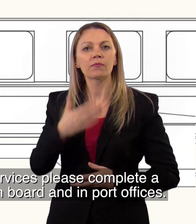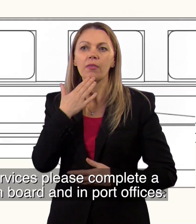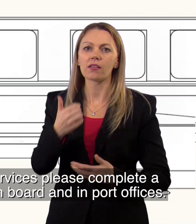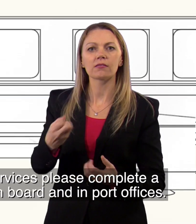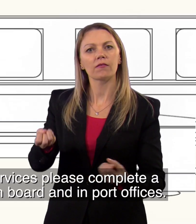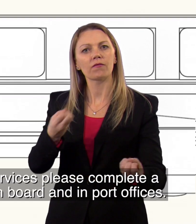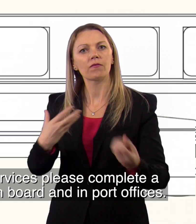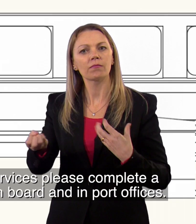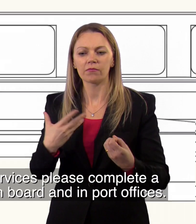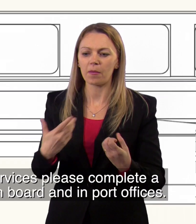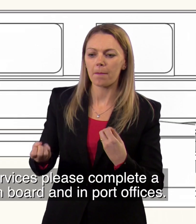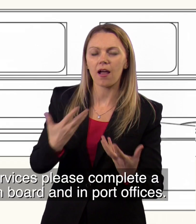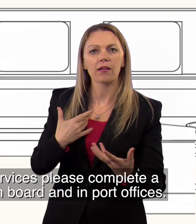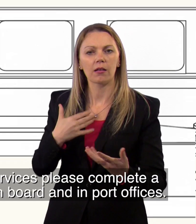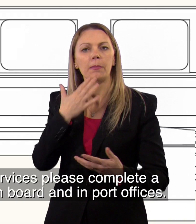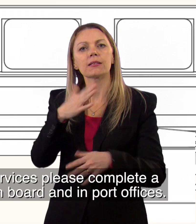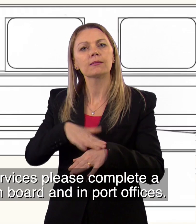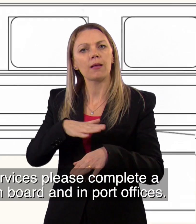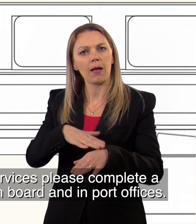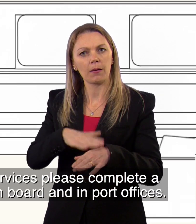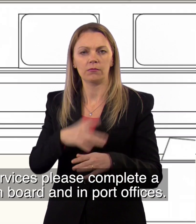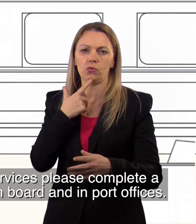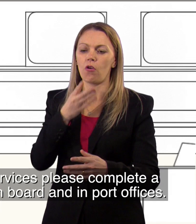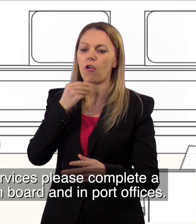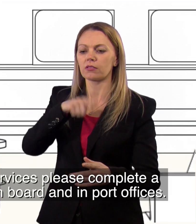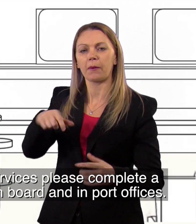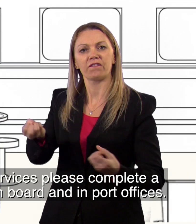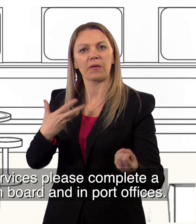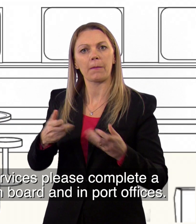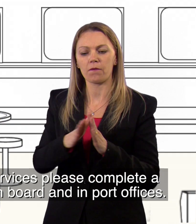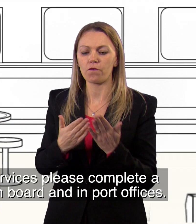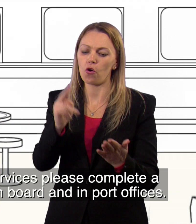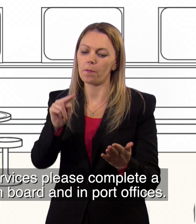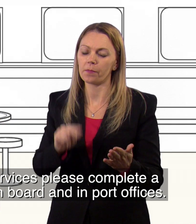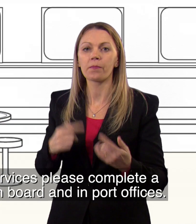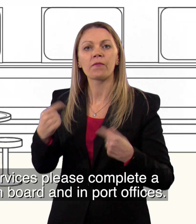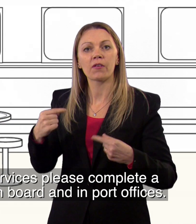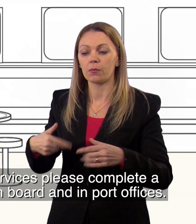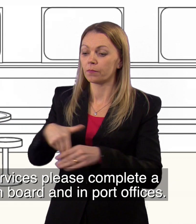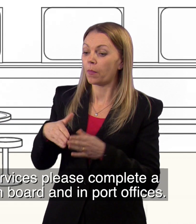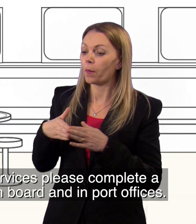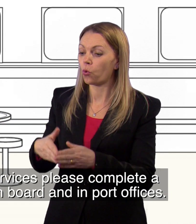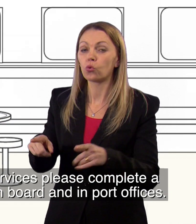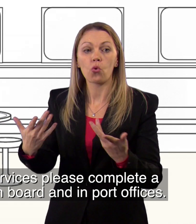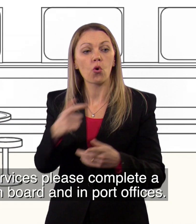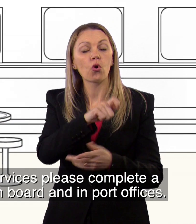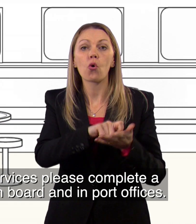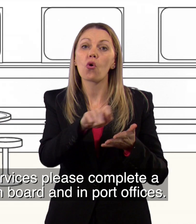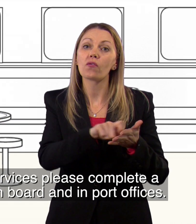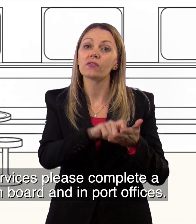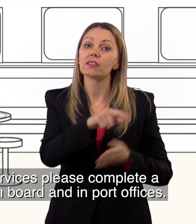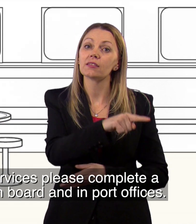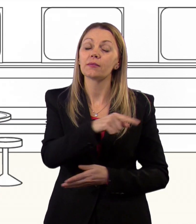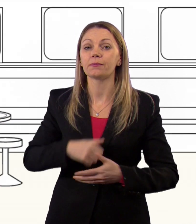To contribute to the ongoing review of our services, please take a minute to complete a customer feedback form available on board and in